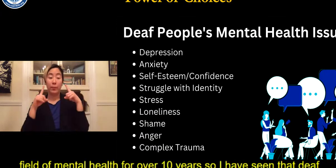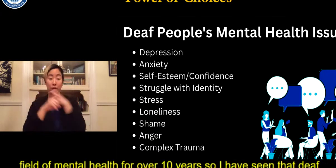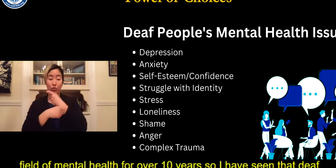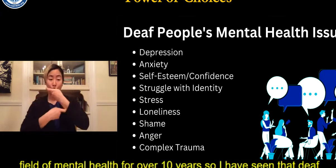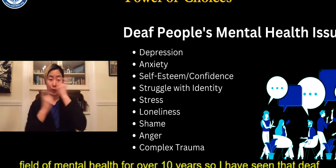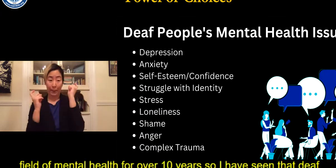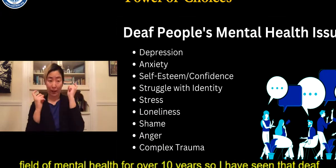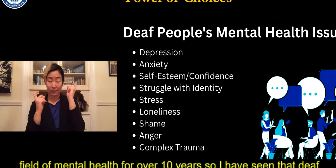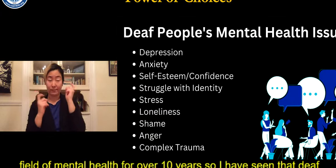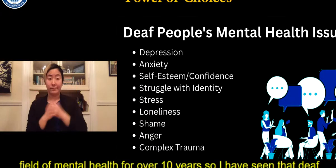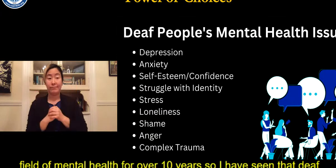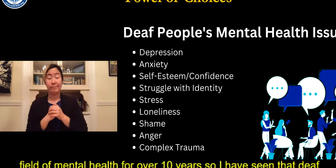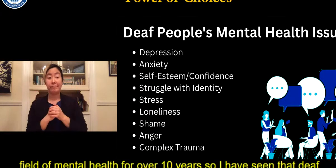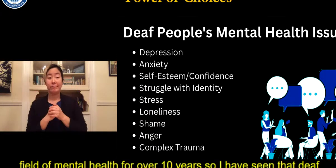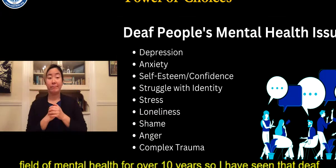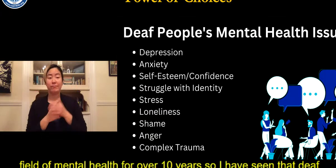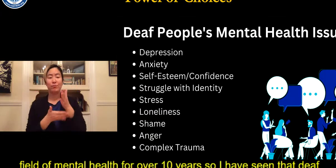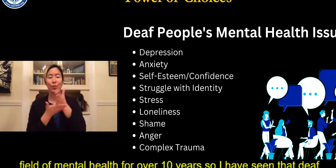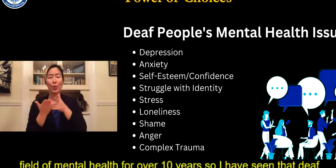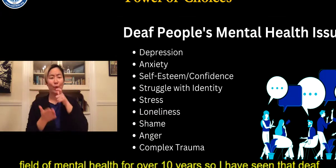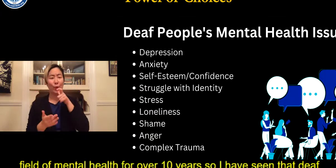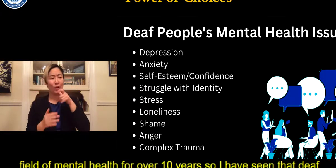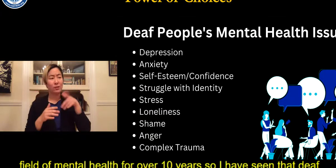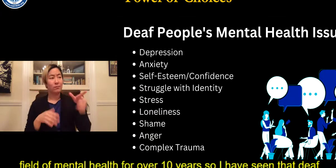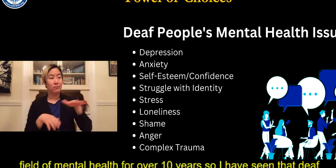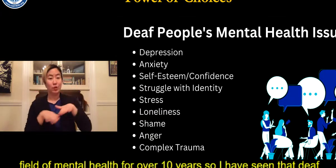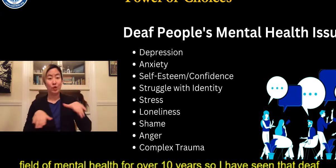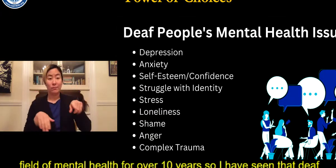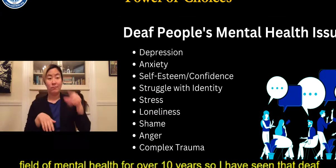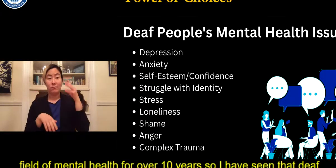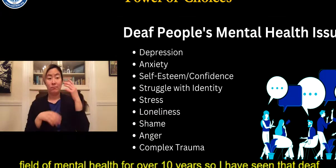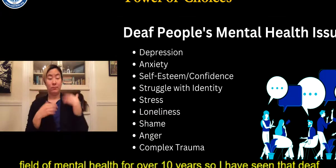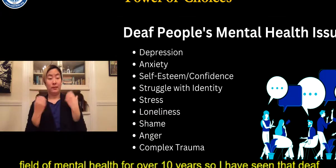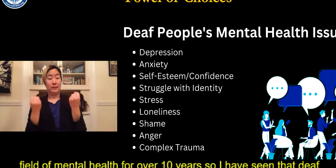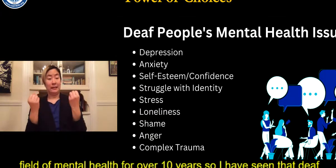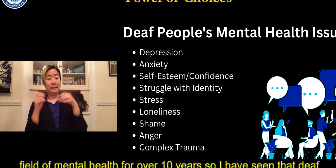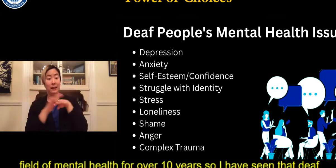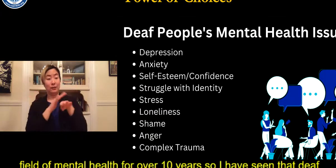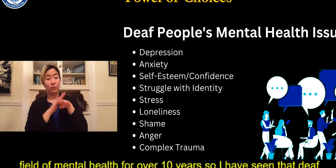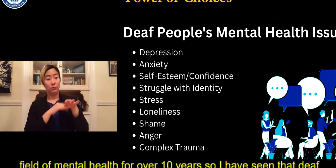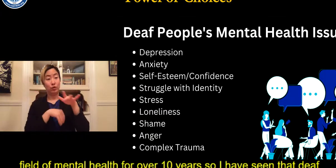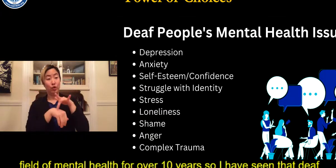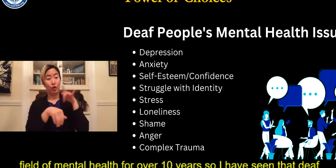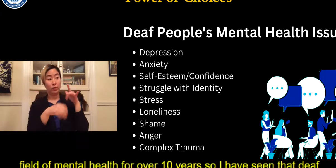identity, stress, loneliness, shame, anger, and complex trauma.